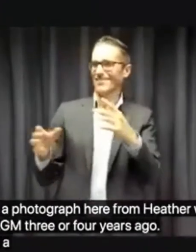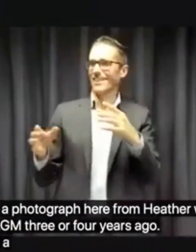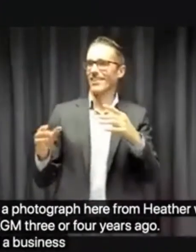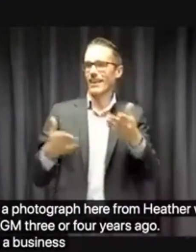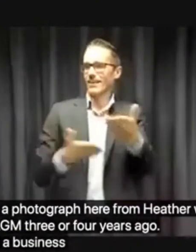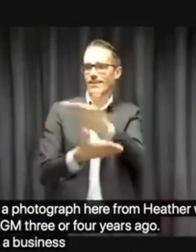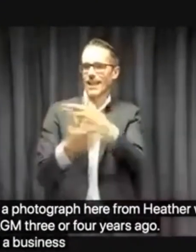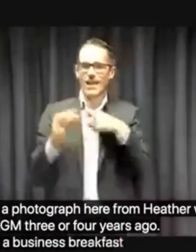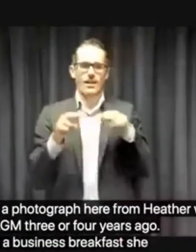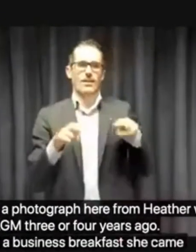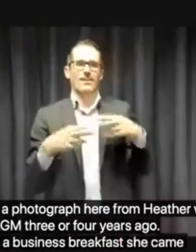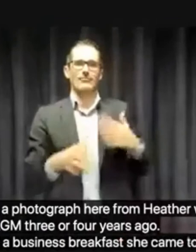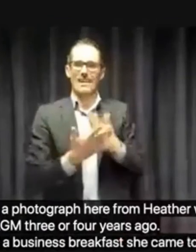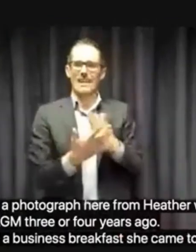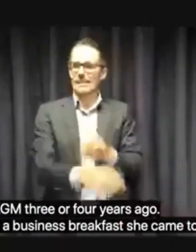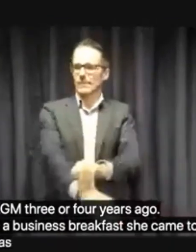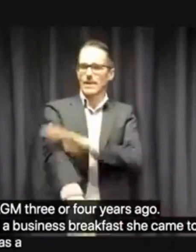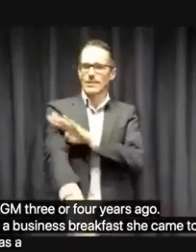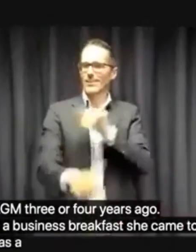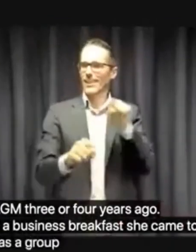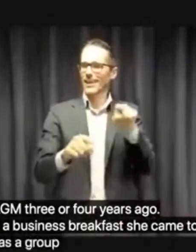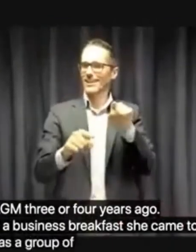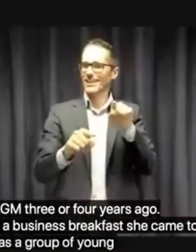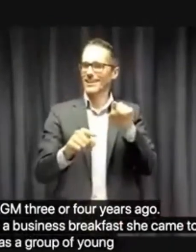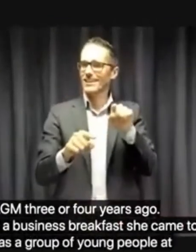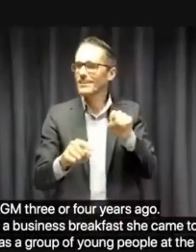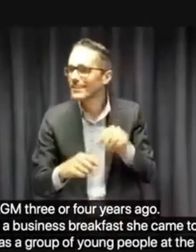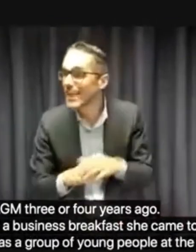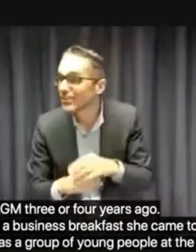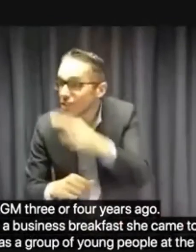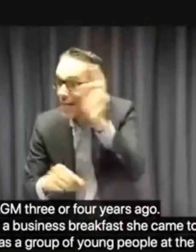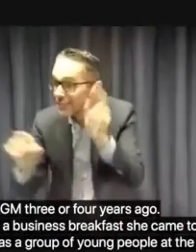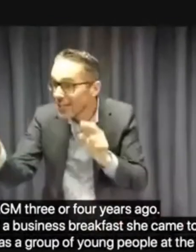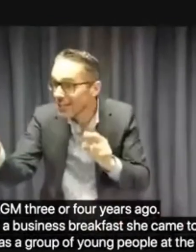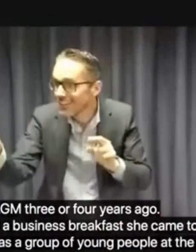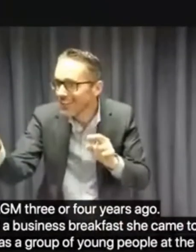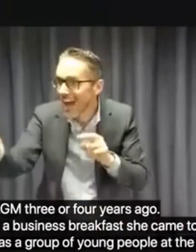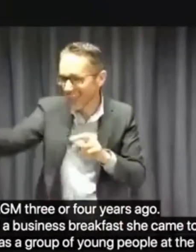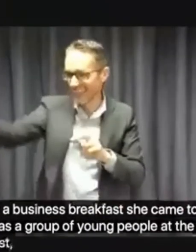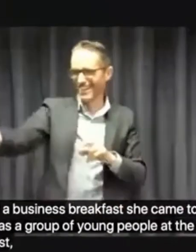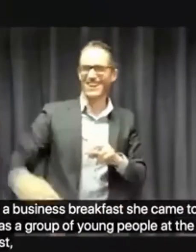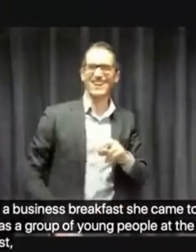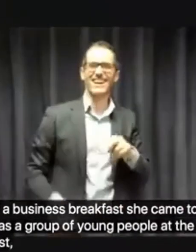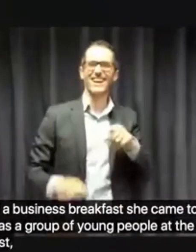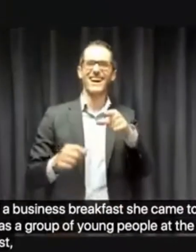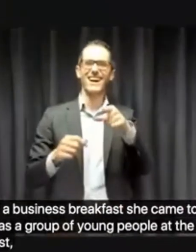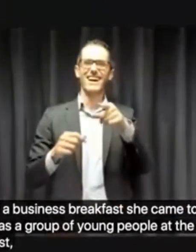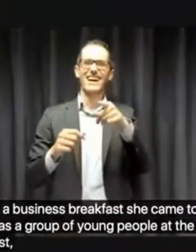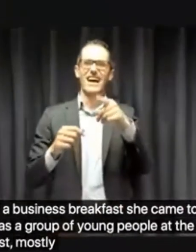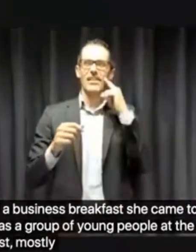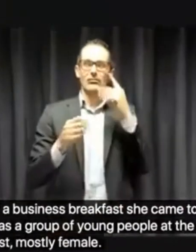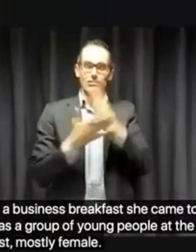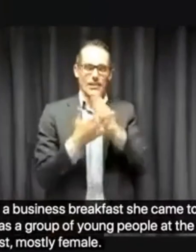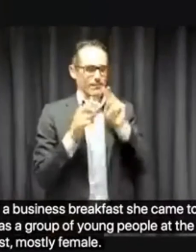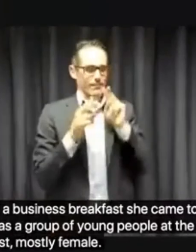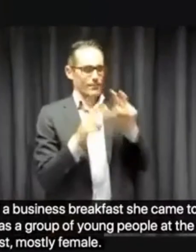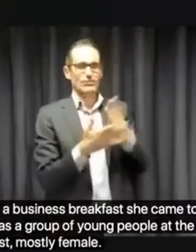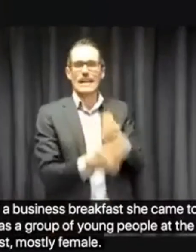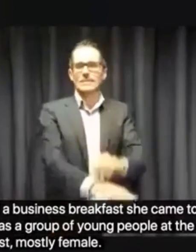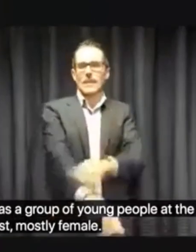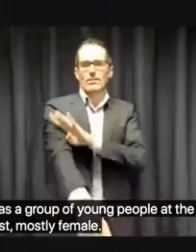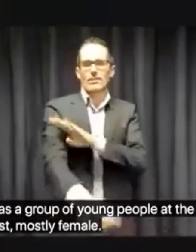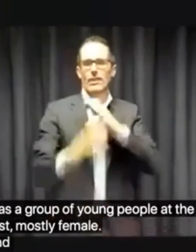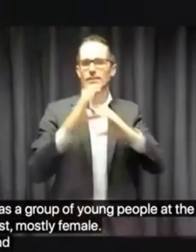breakfast, mostly female, and they had extraordinary, inspiring conversation. All that I can see something